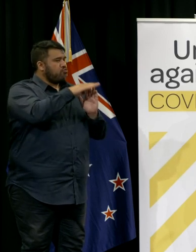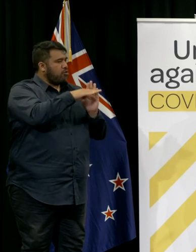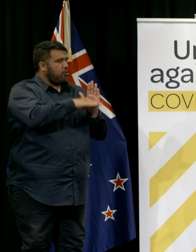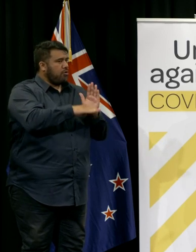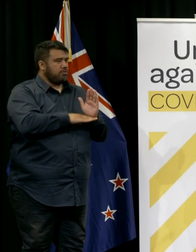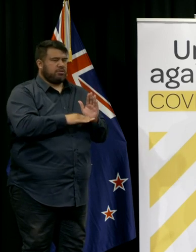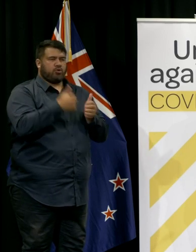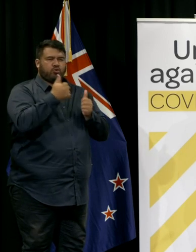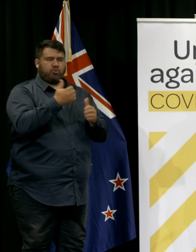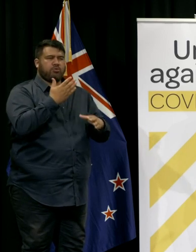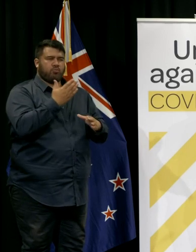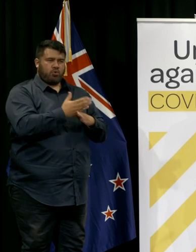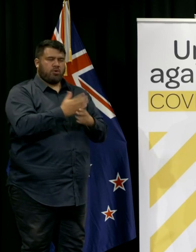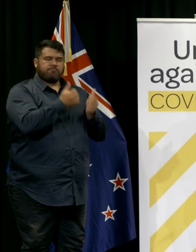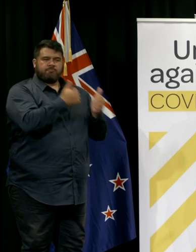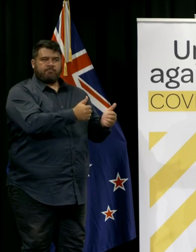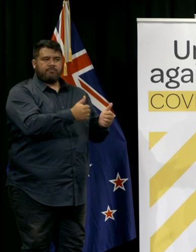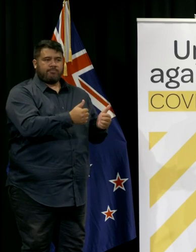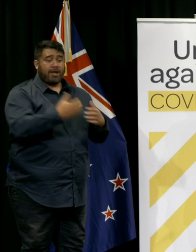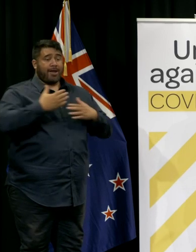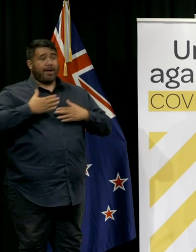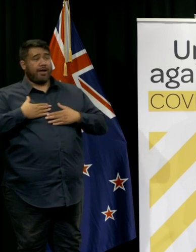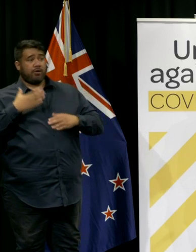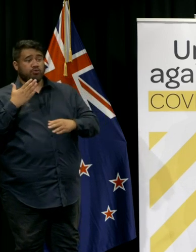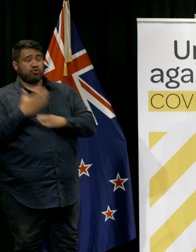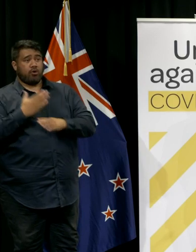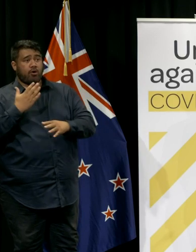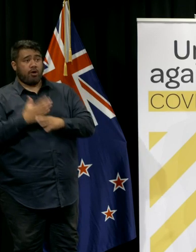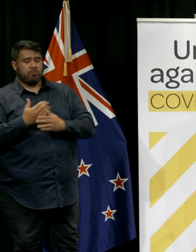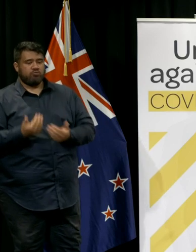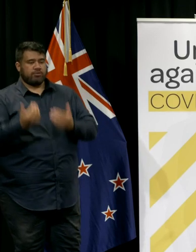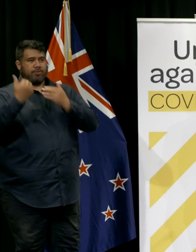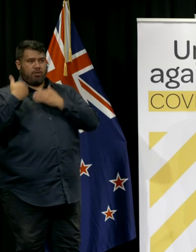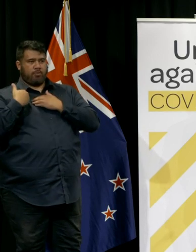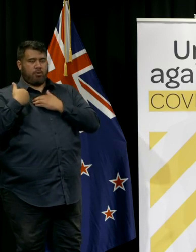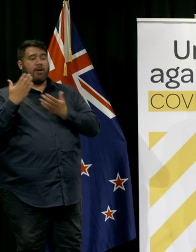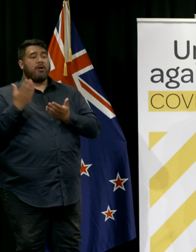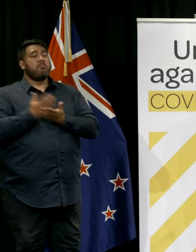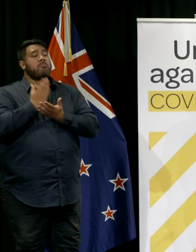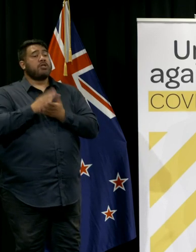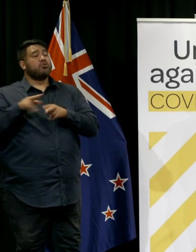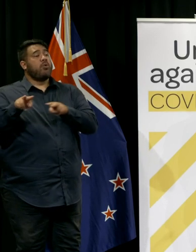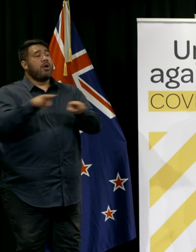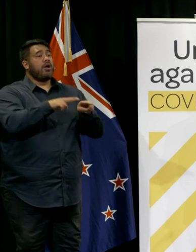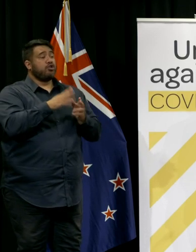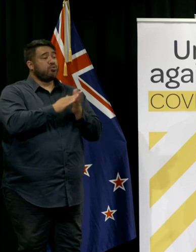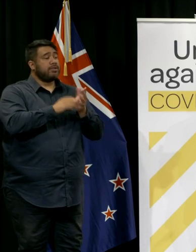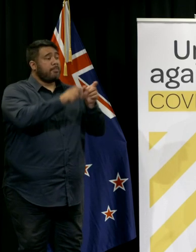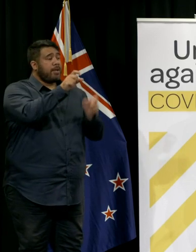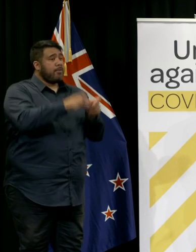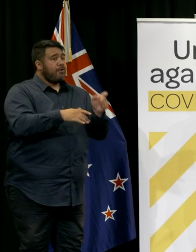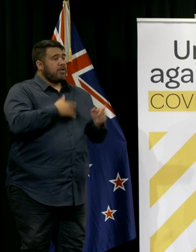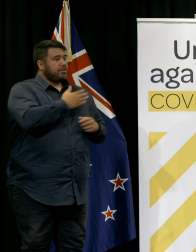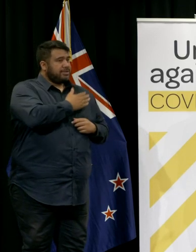great job. Our job is to ensure that New Zealand and New Zealanders are safe, that